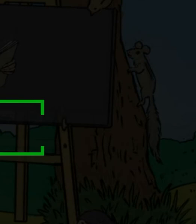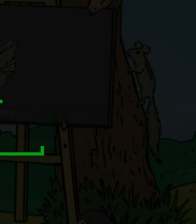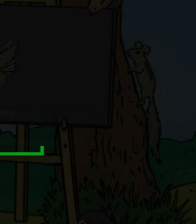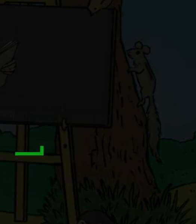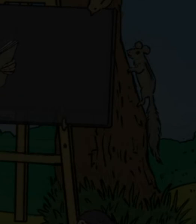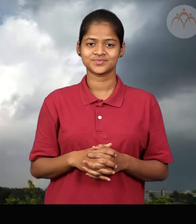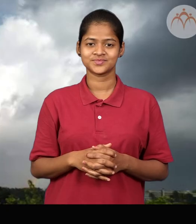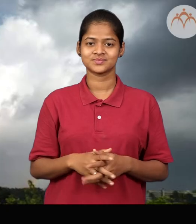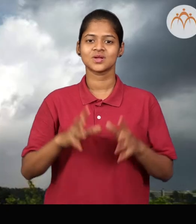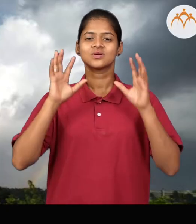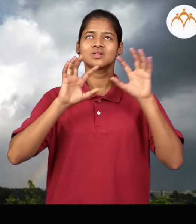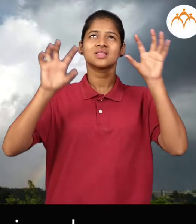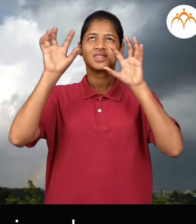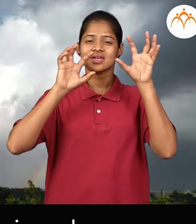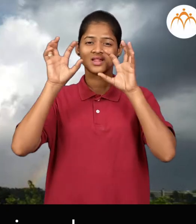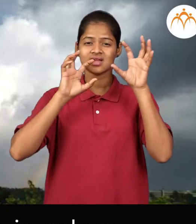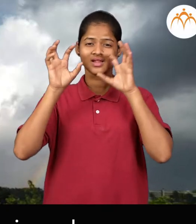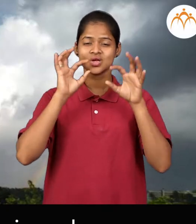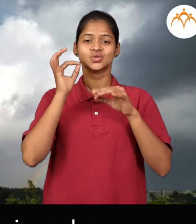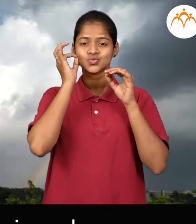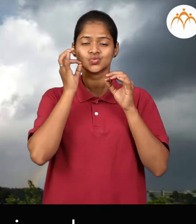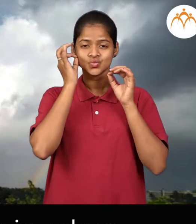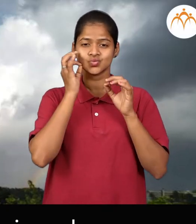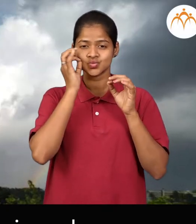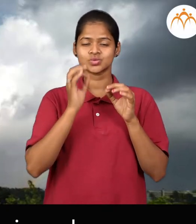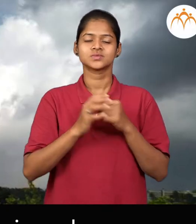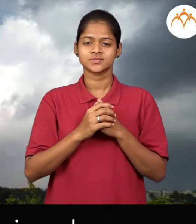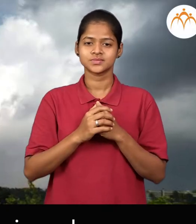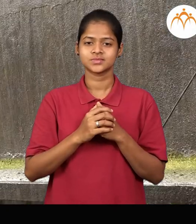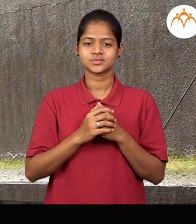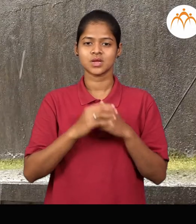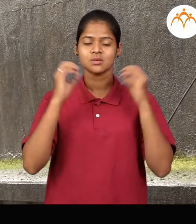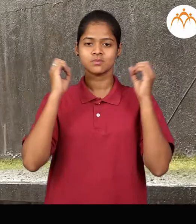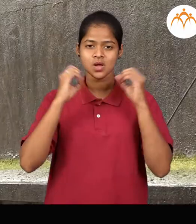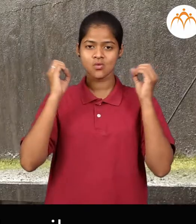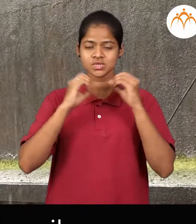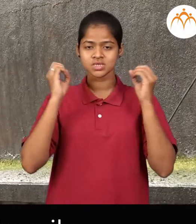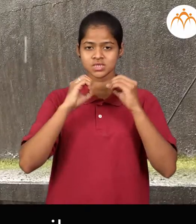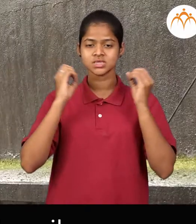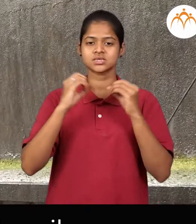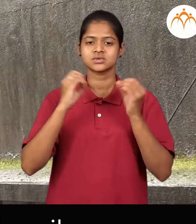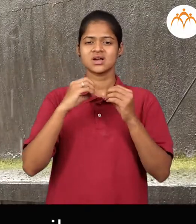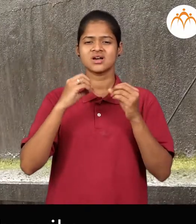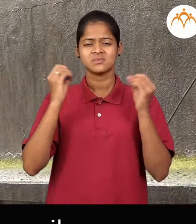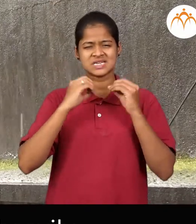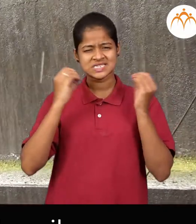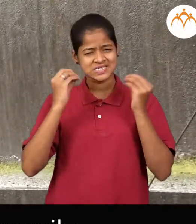Sky. The sky is bluish in color. Rain. It is raining heavily.